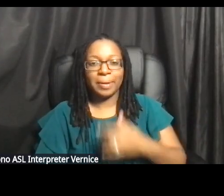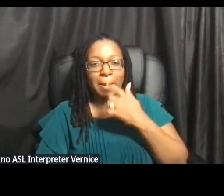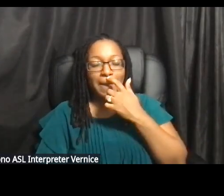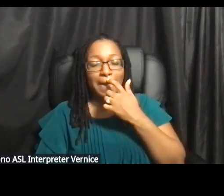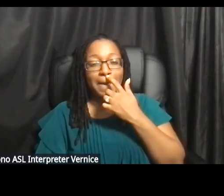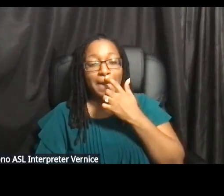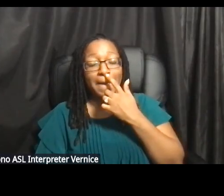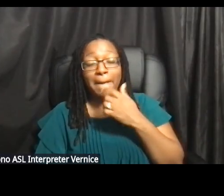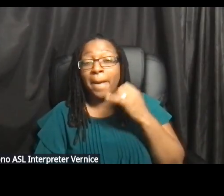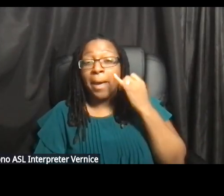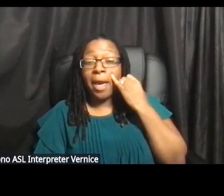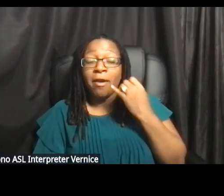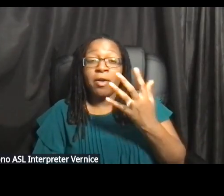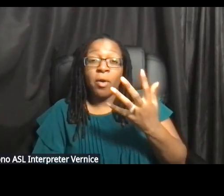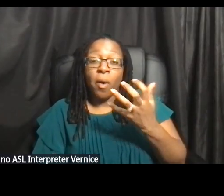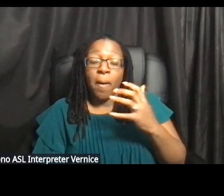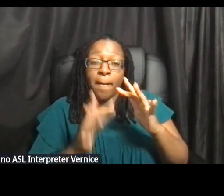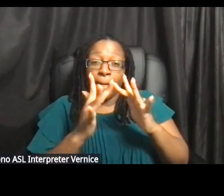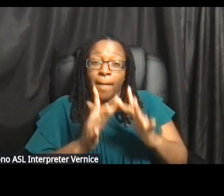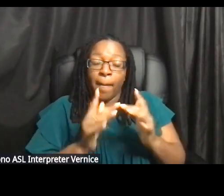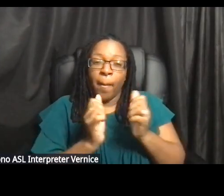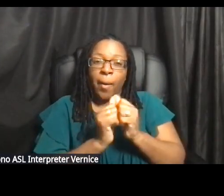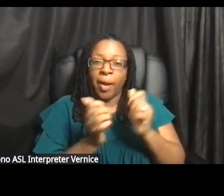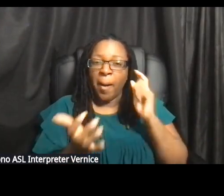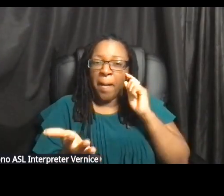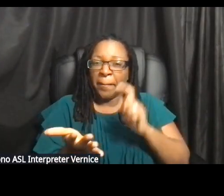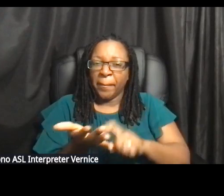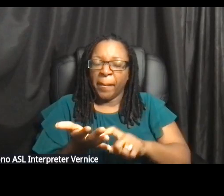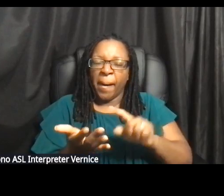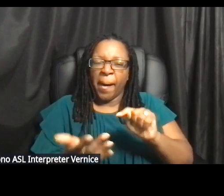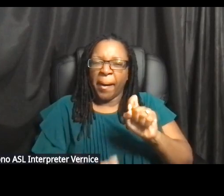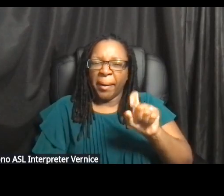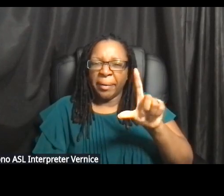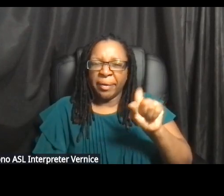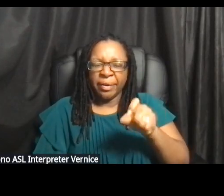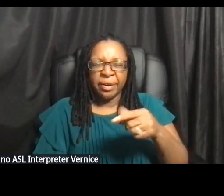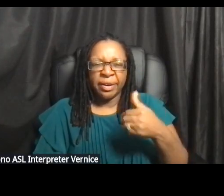wanted to do something on the internet without being detected, you have the tools.